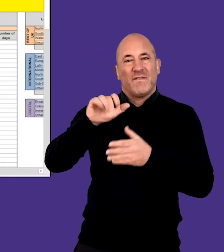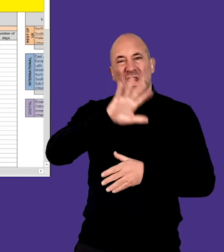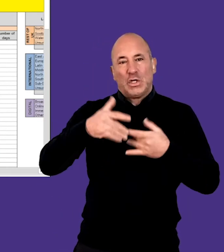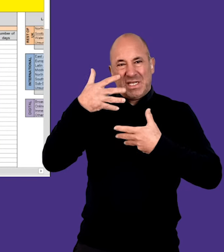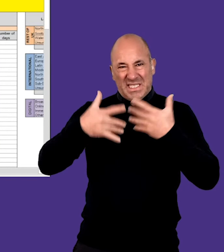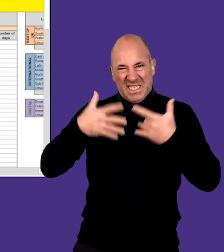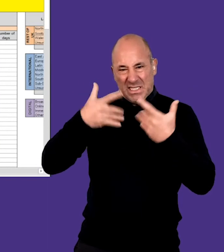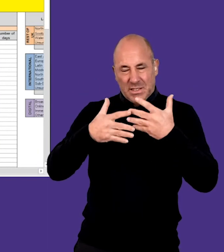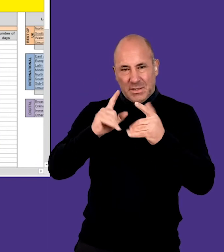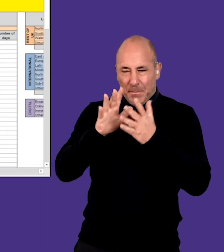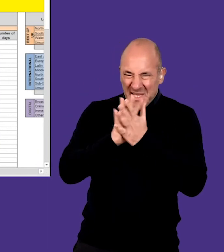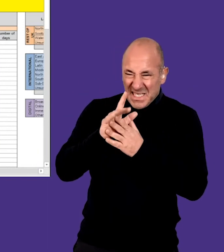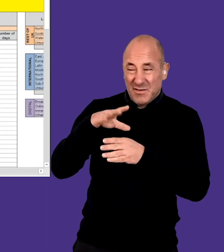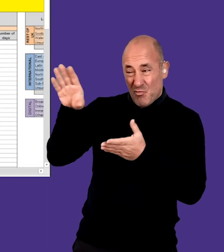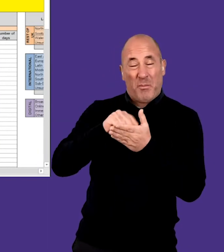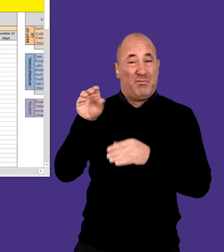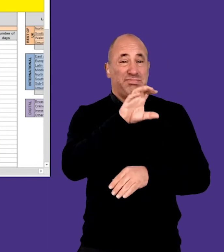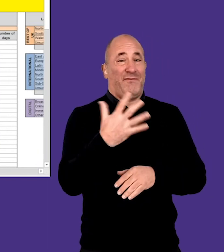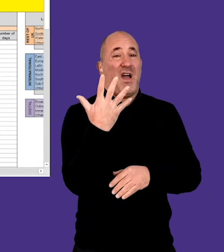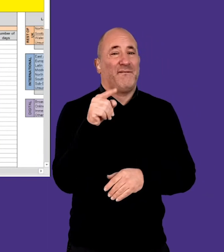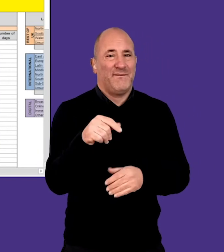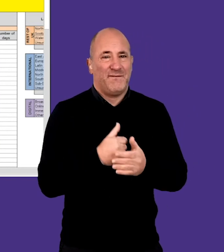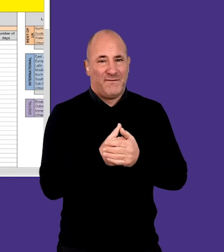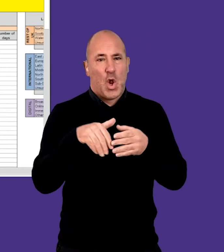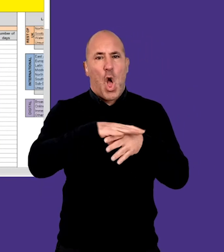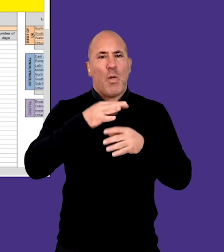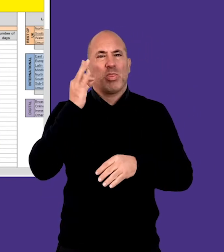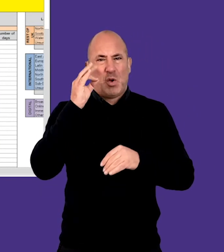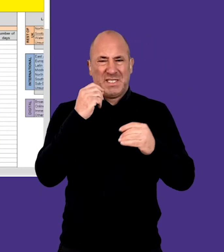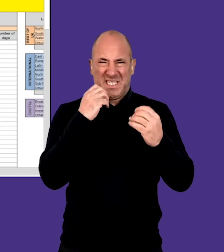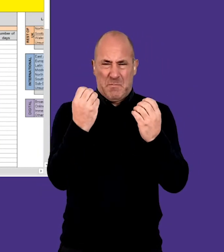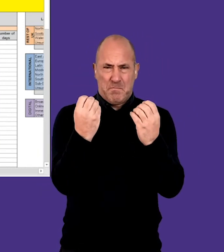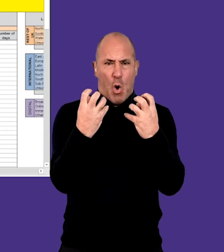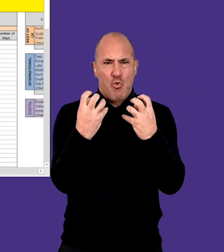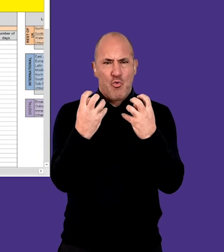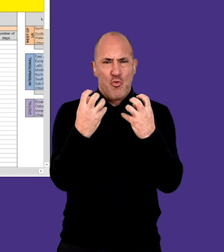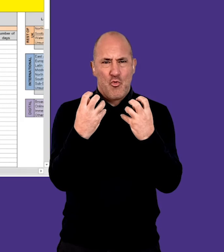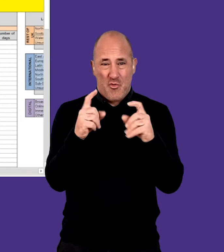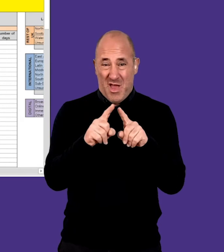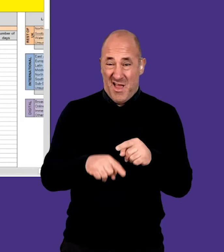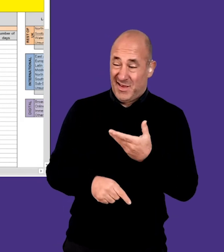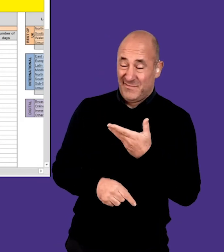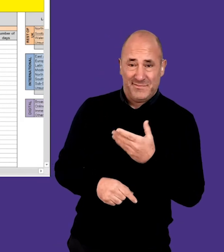National Statistics regional definitions. The local authorities that are in bold, here for